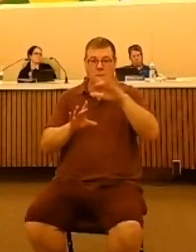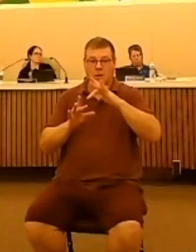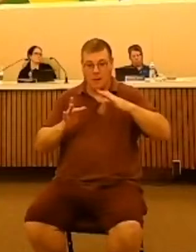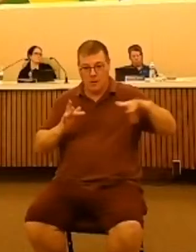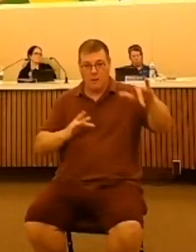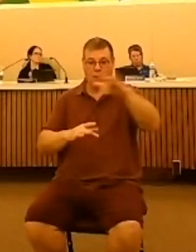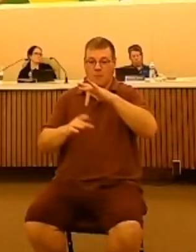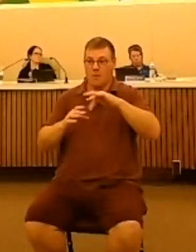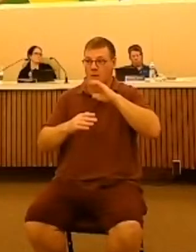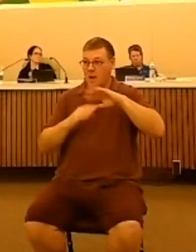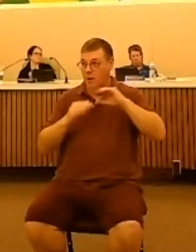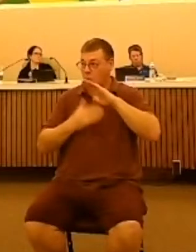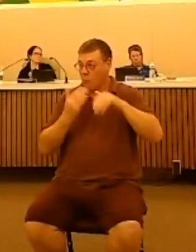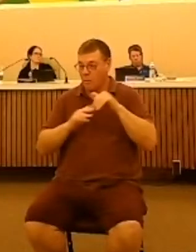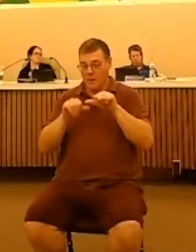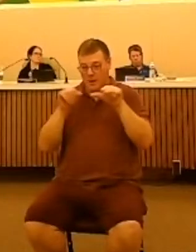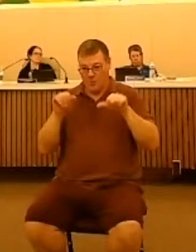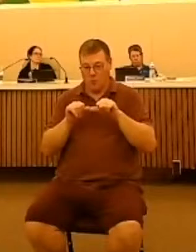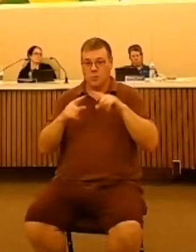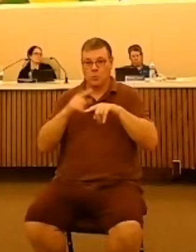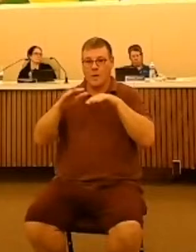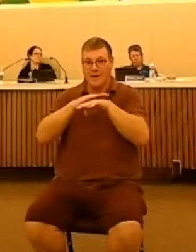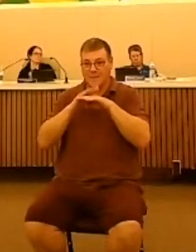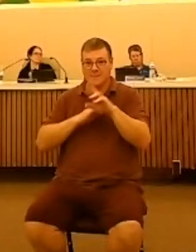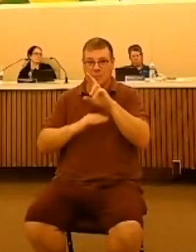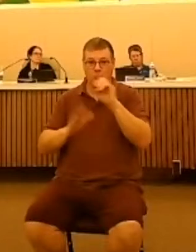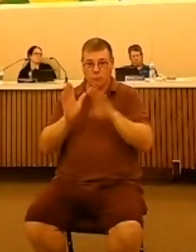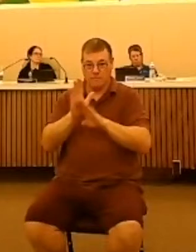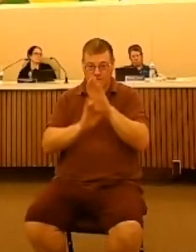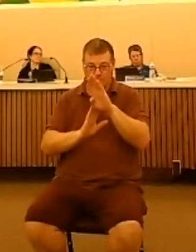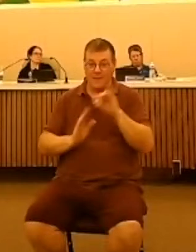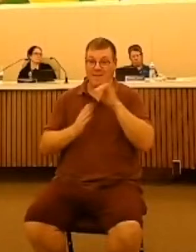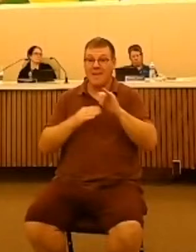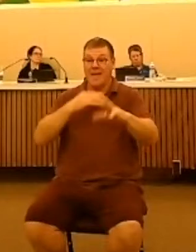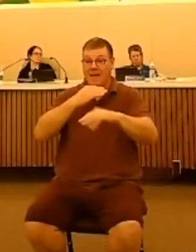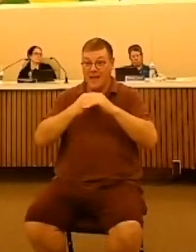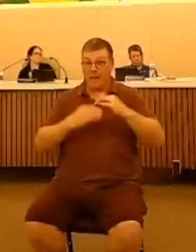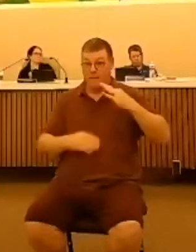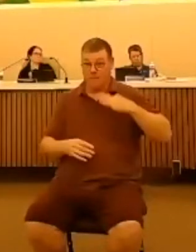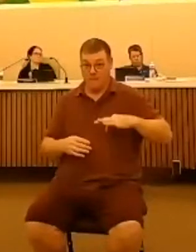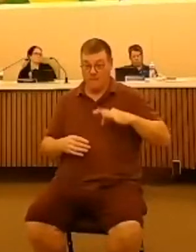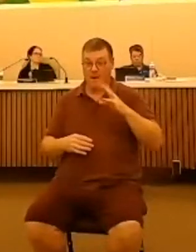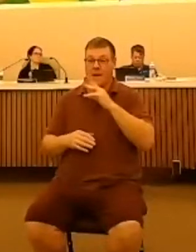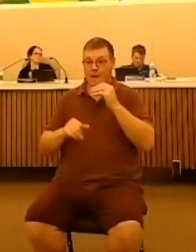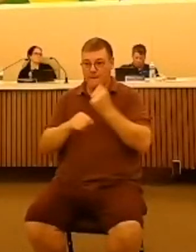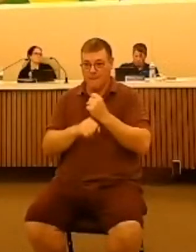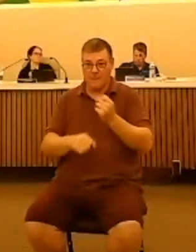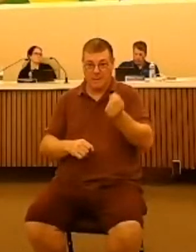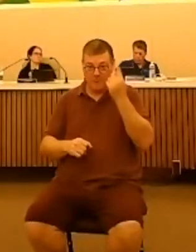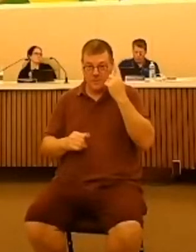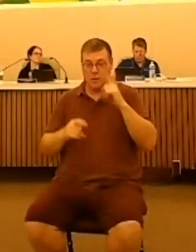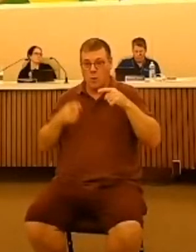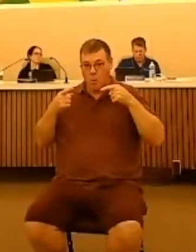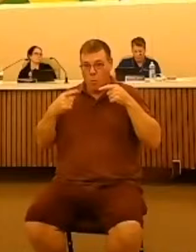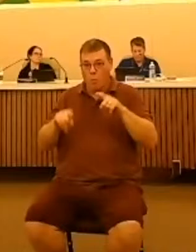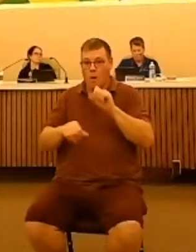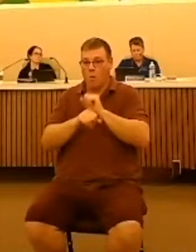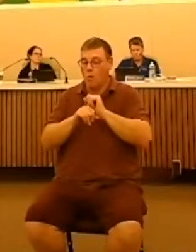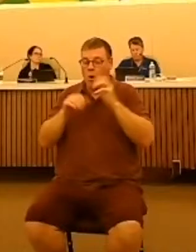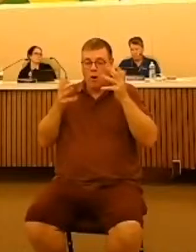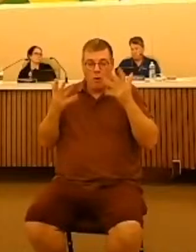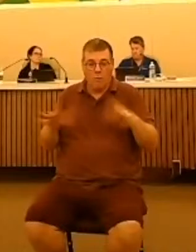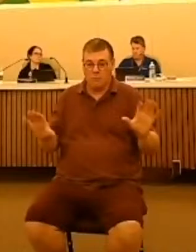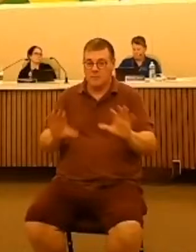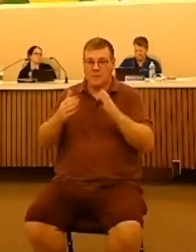Road and Authors Avenue in order to access the new development. That would add a benefit, and it seems to make sense to go in while work is already being done